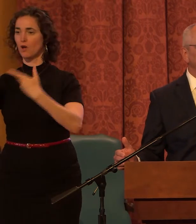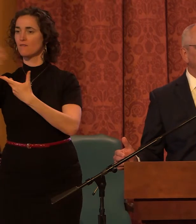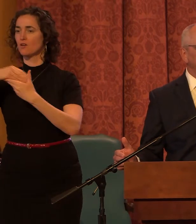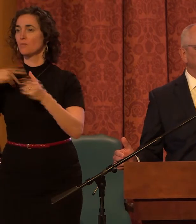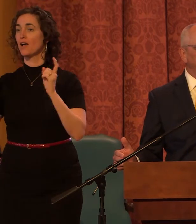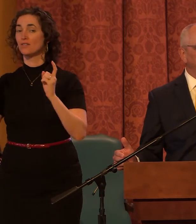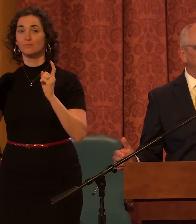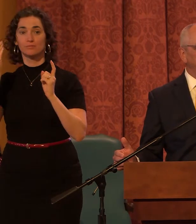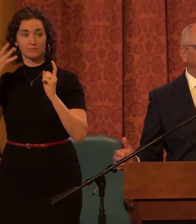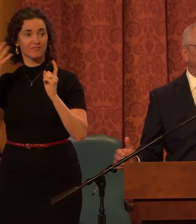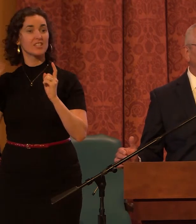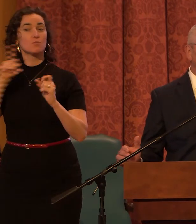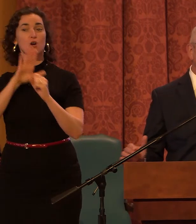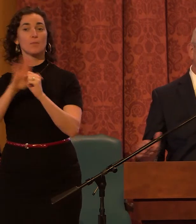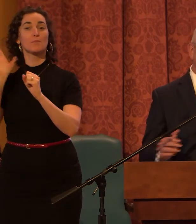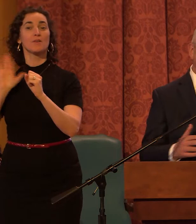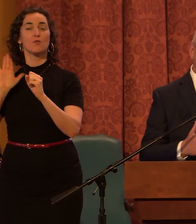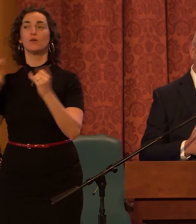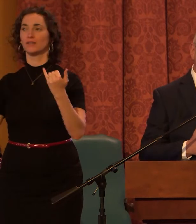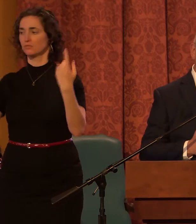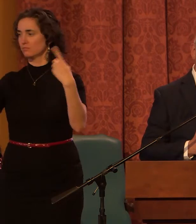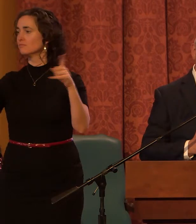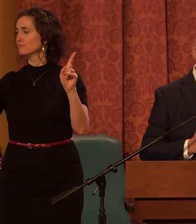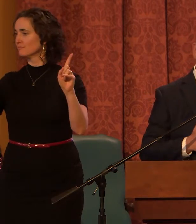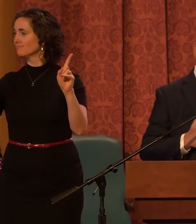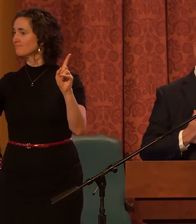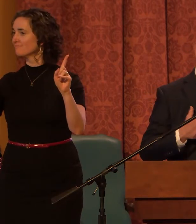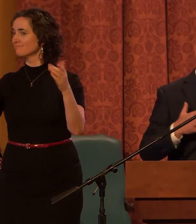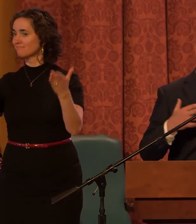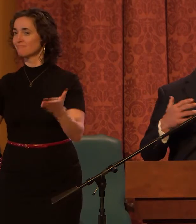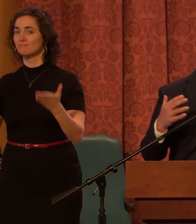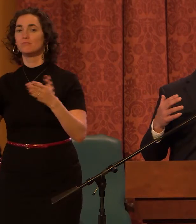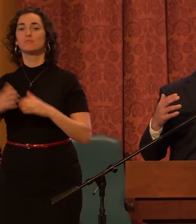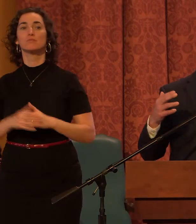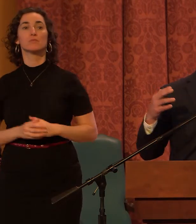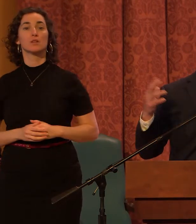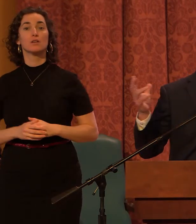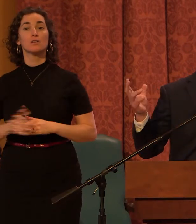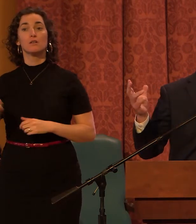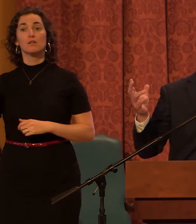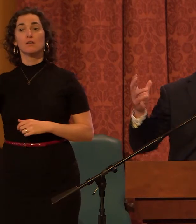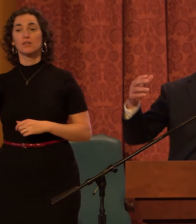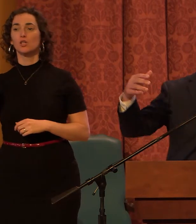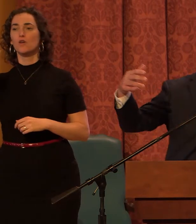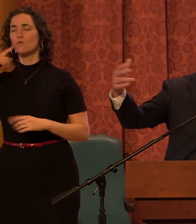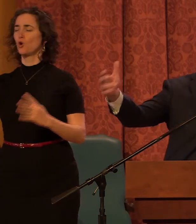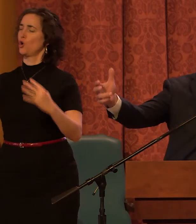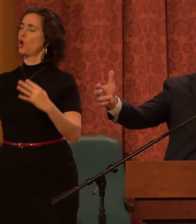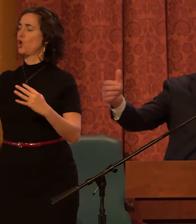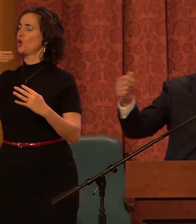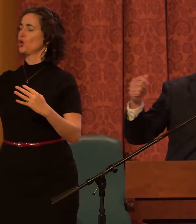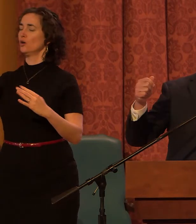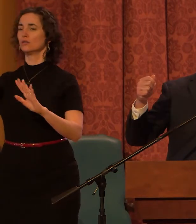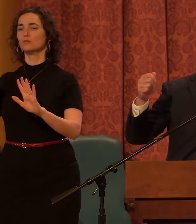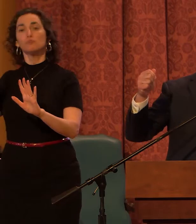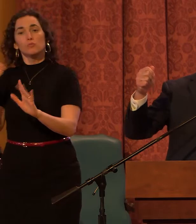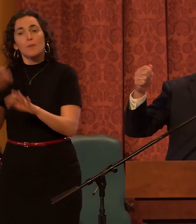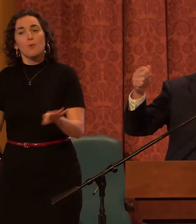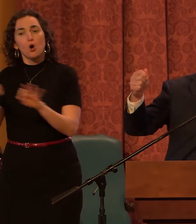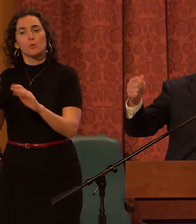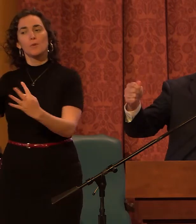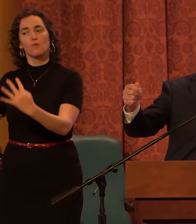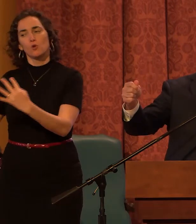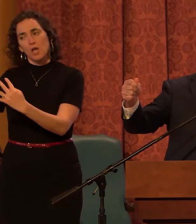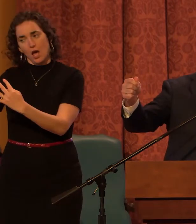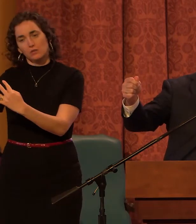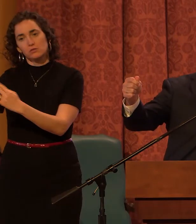promise. And not for the sake of the optics, although I think the optics are important. I think